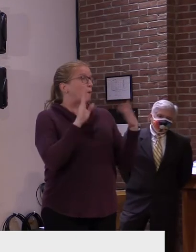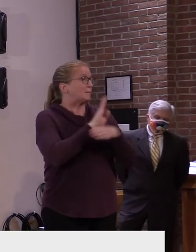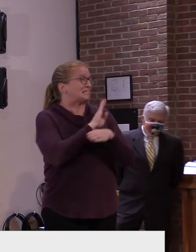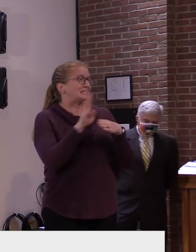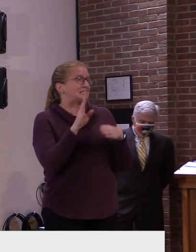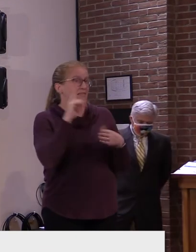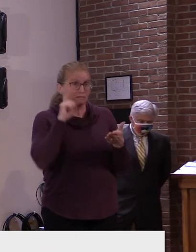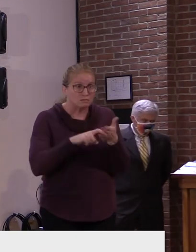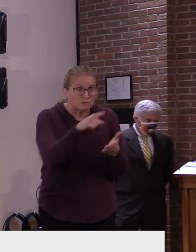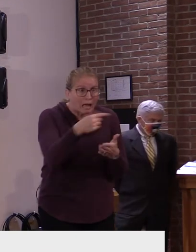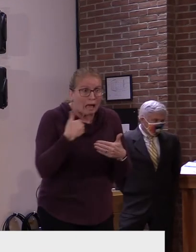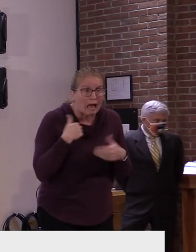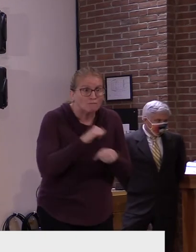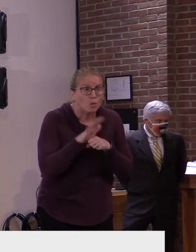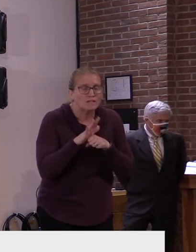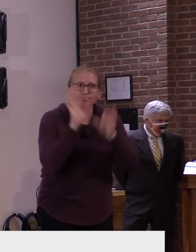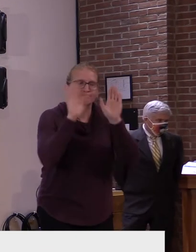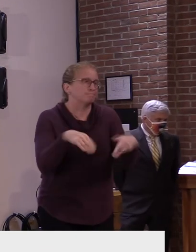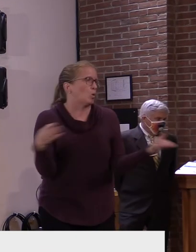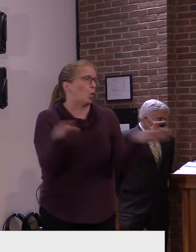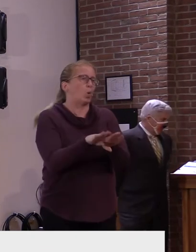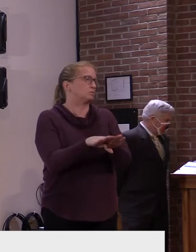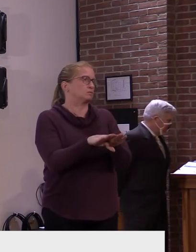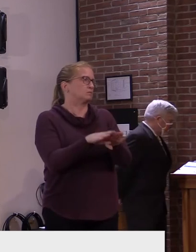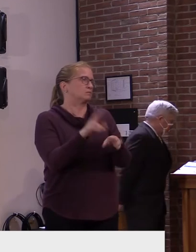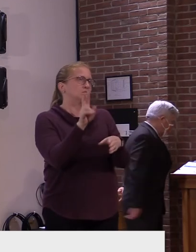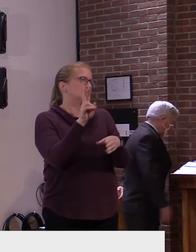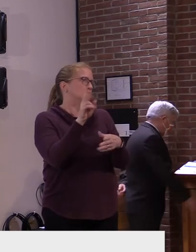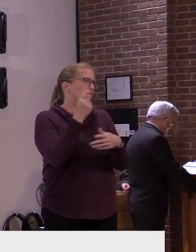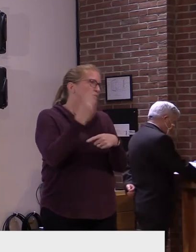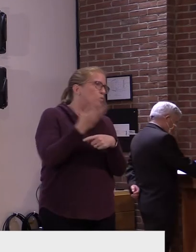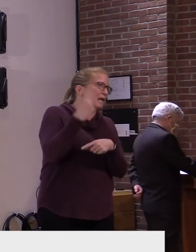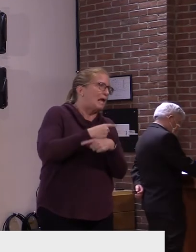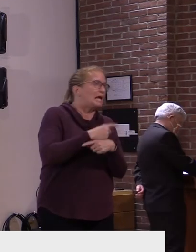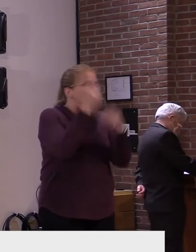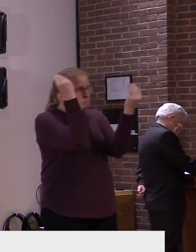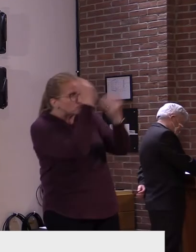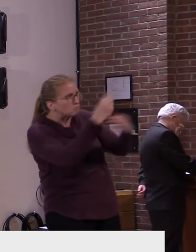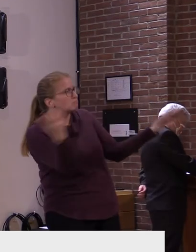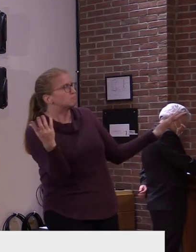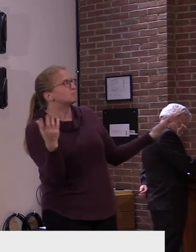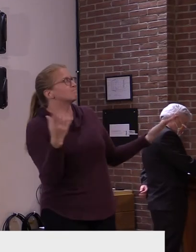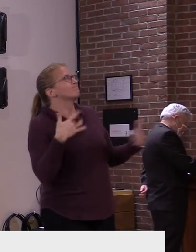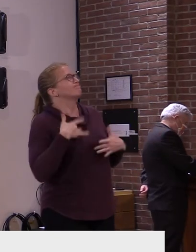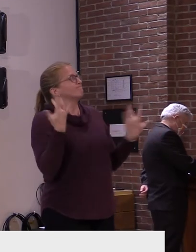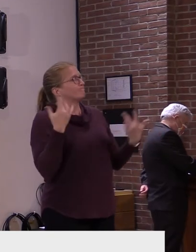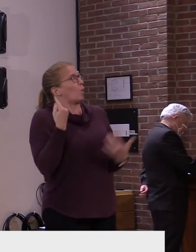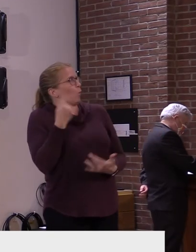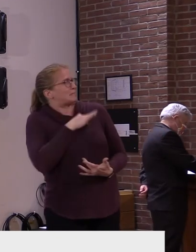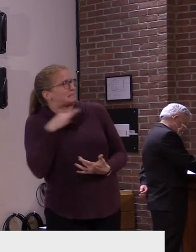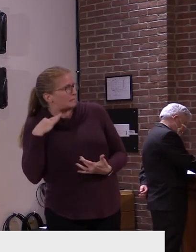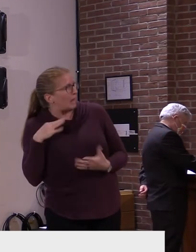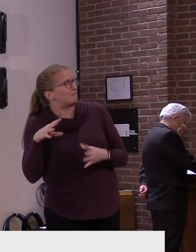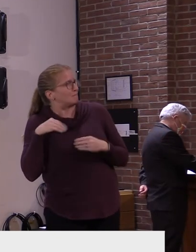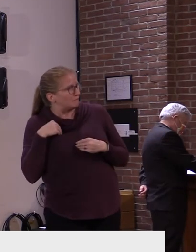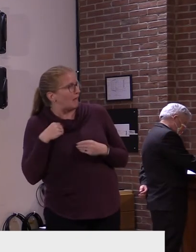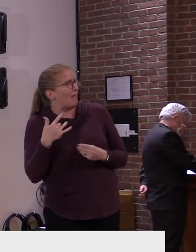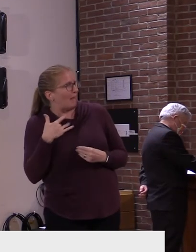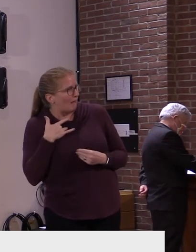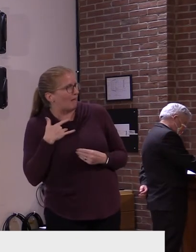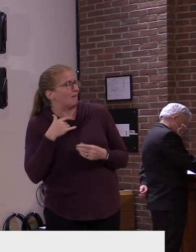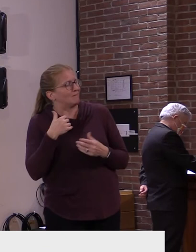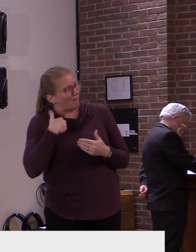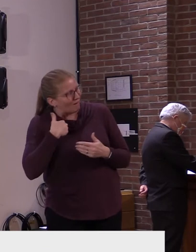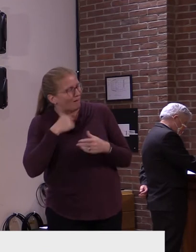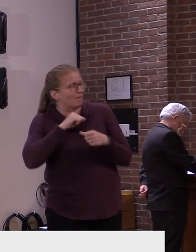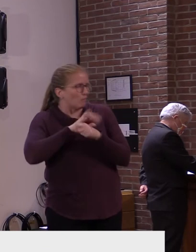days they have messaging to their customers saying here's what's going on and people seem to appreciate that understanding but then there's others